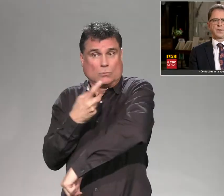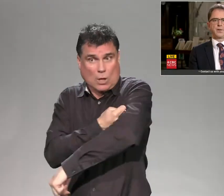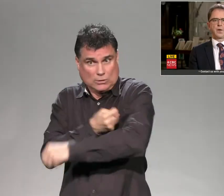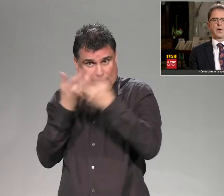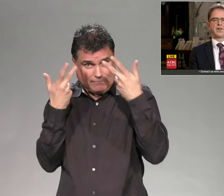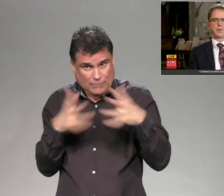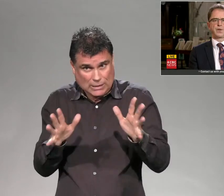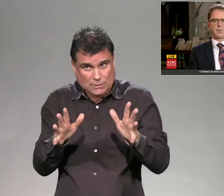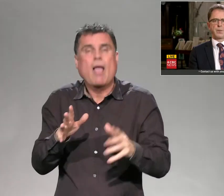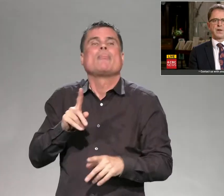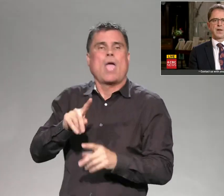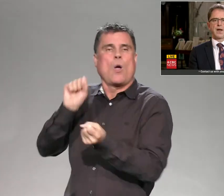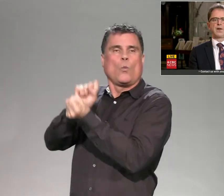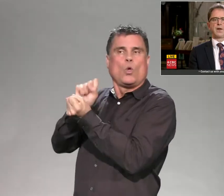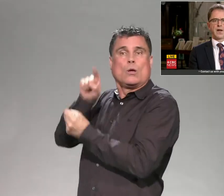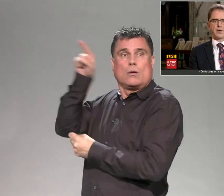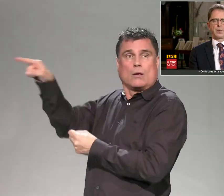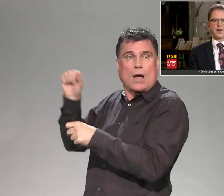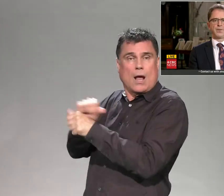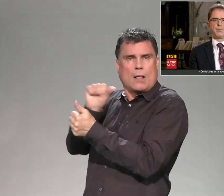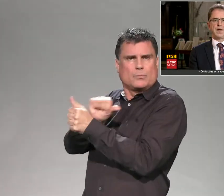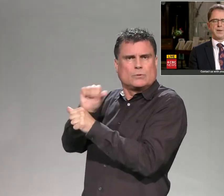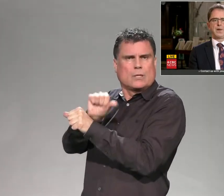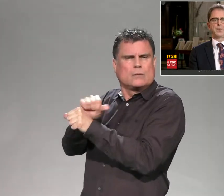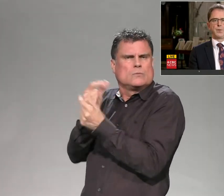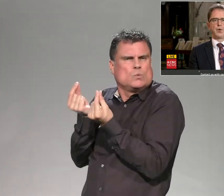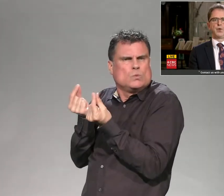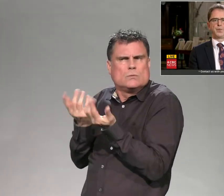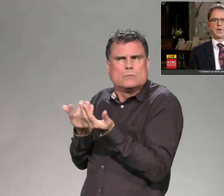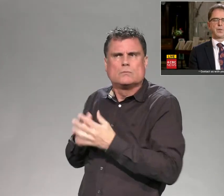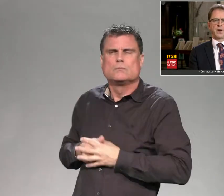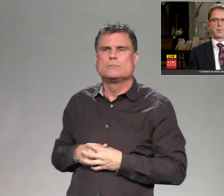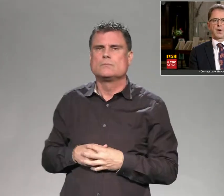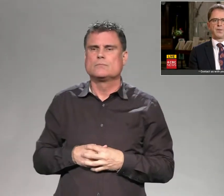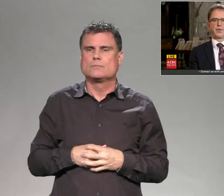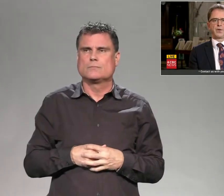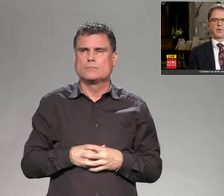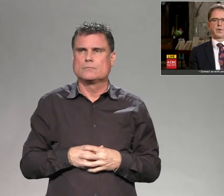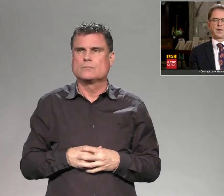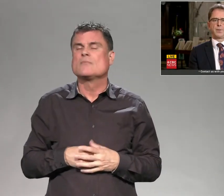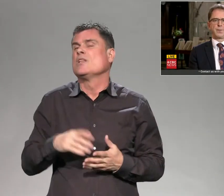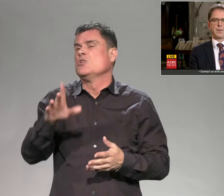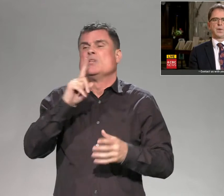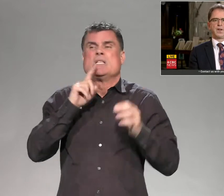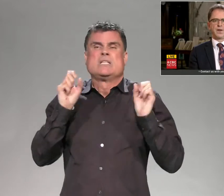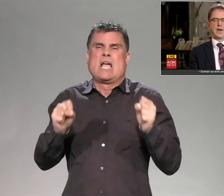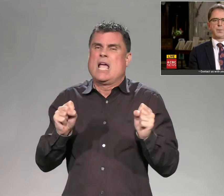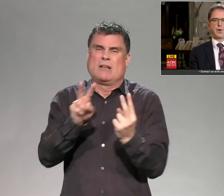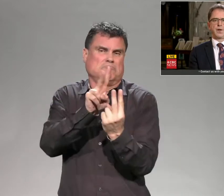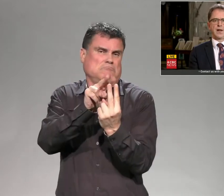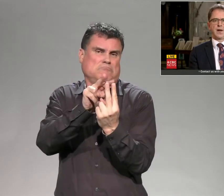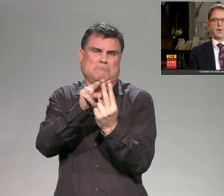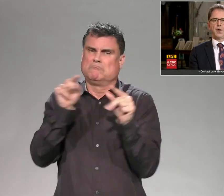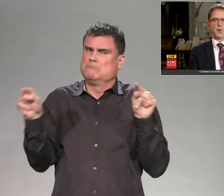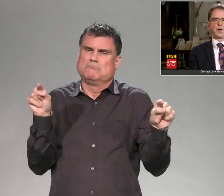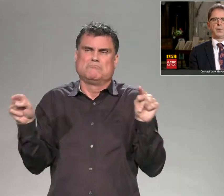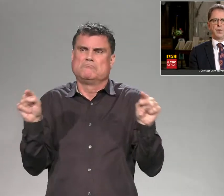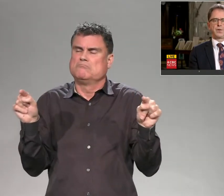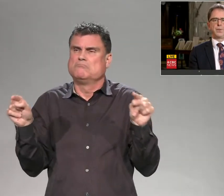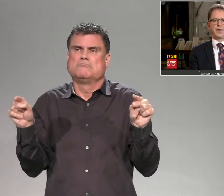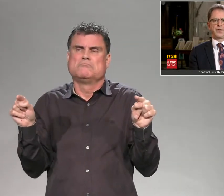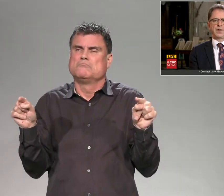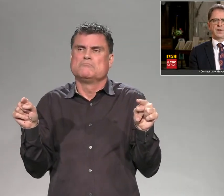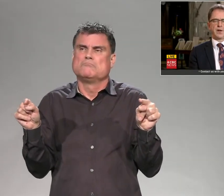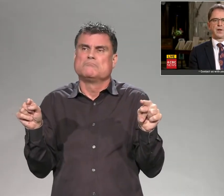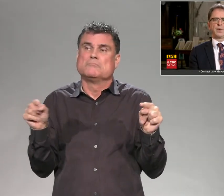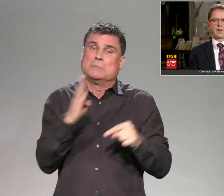I think arrangements can be made to have it in either place. Many people move between our provinces, and there'll be people living in Alberta now who are going to move